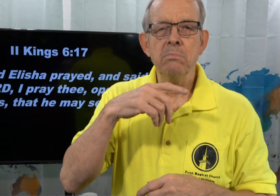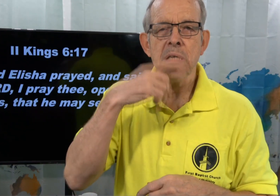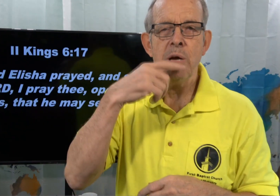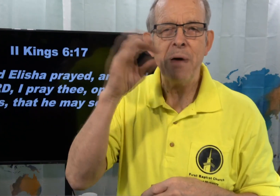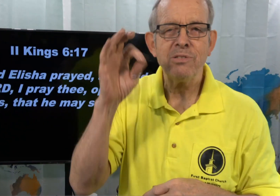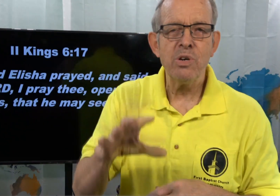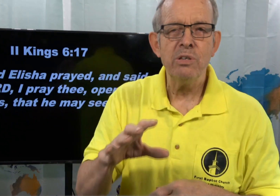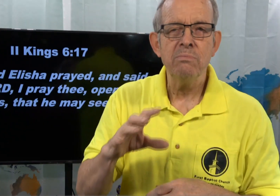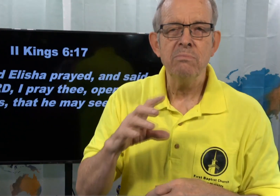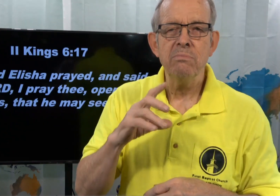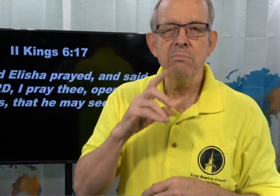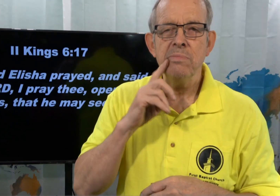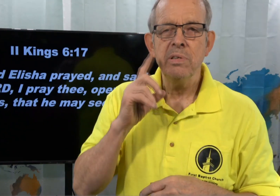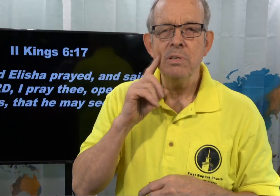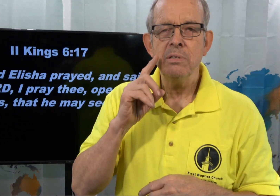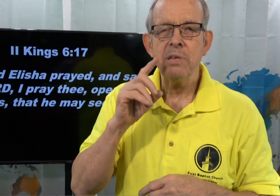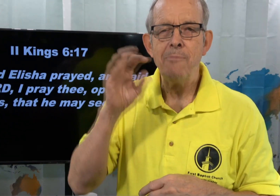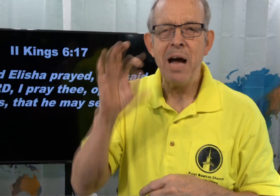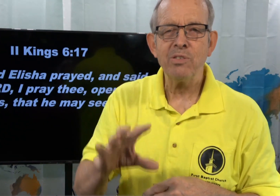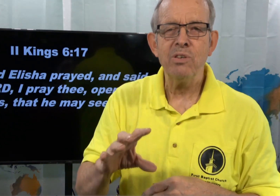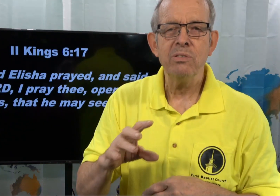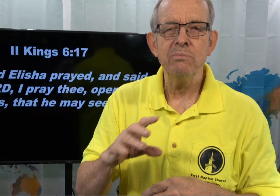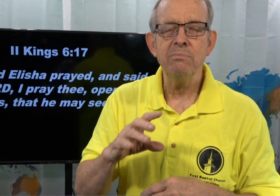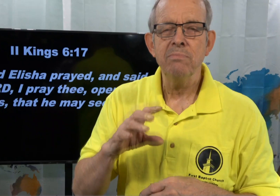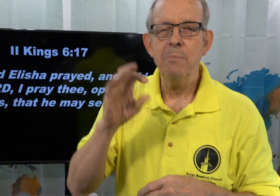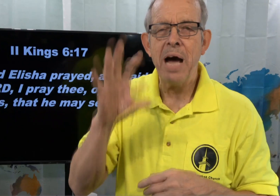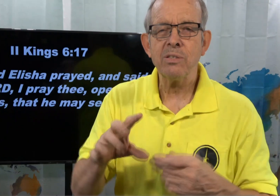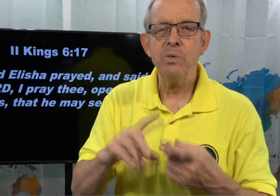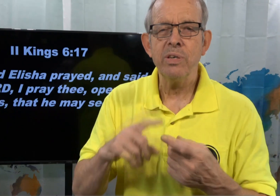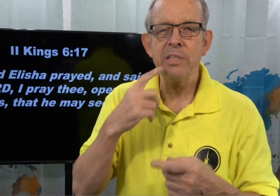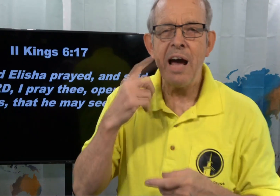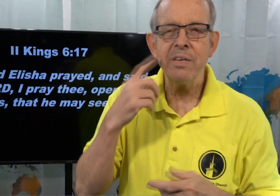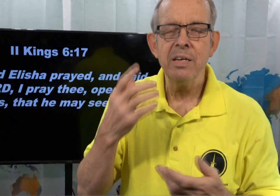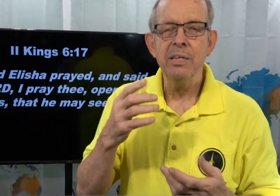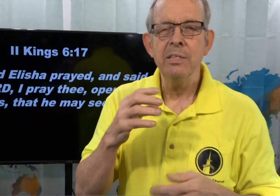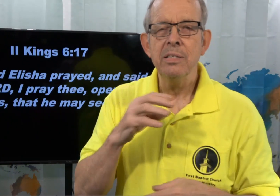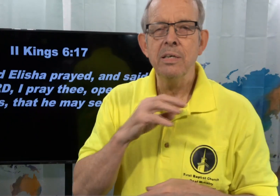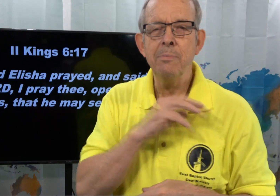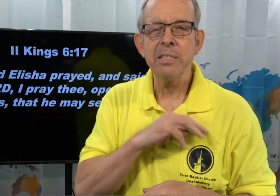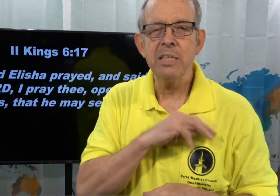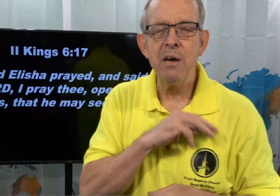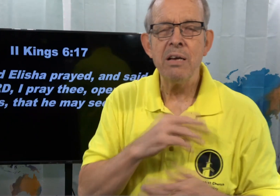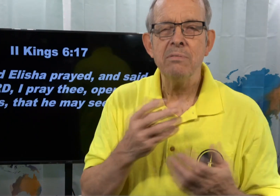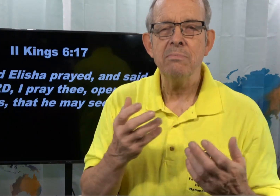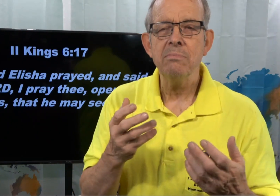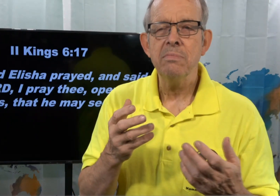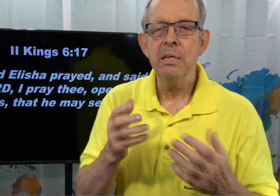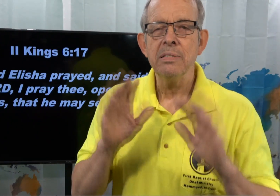you're a pastor, you're a pastor, pastor, the staff, missionary,